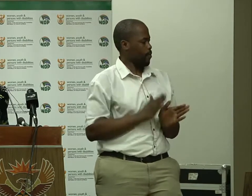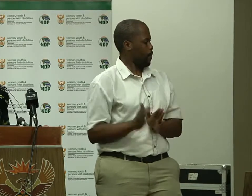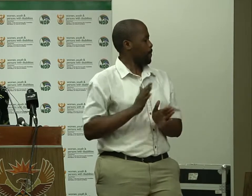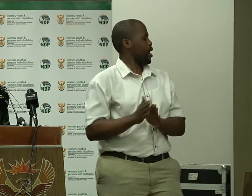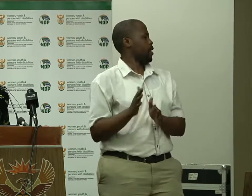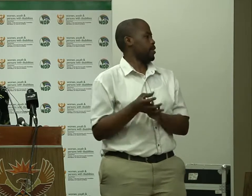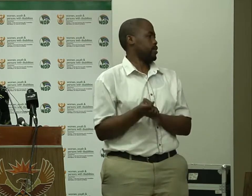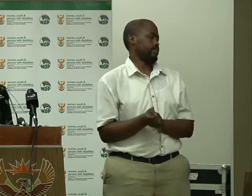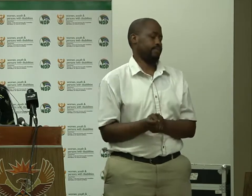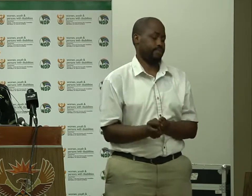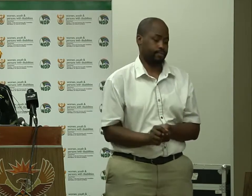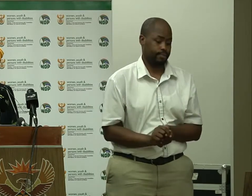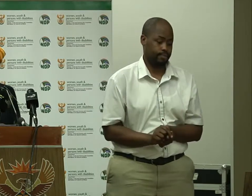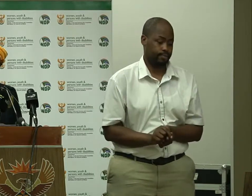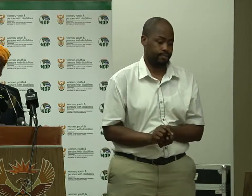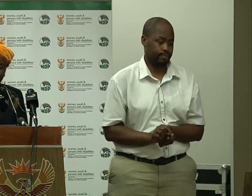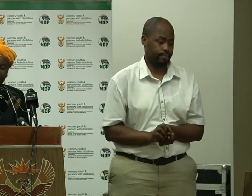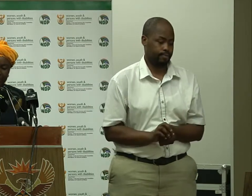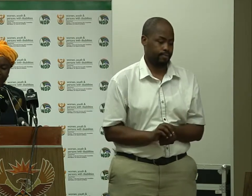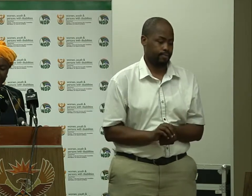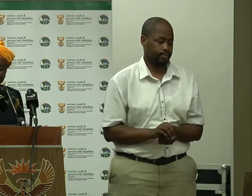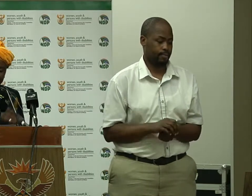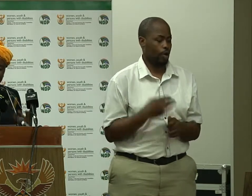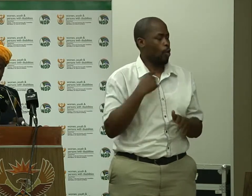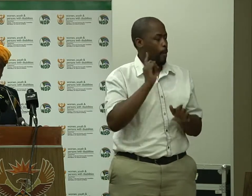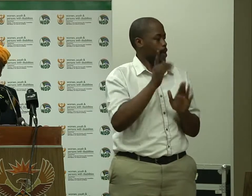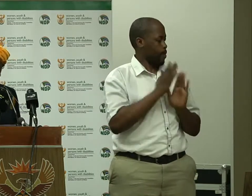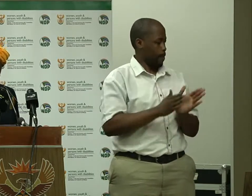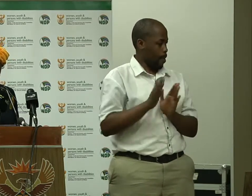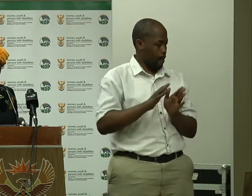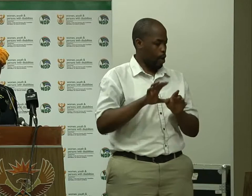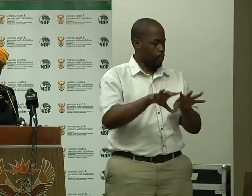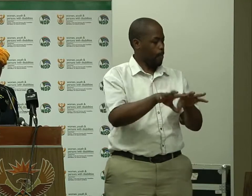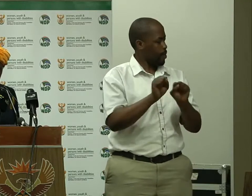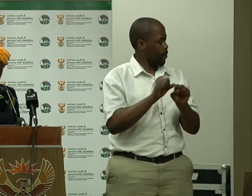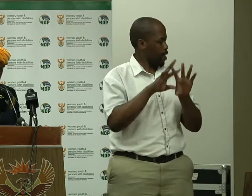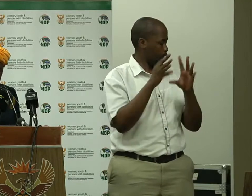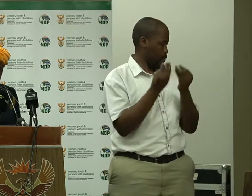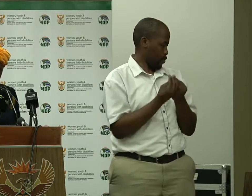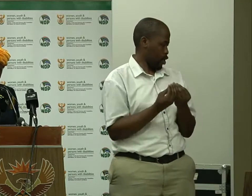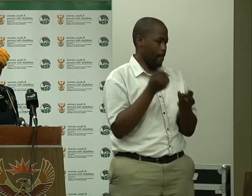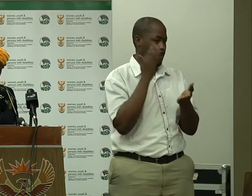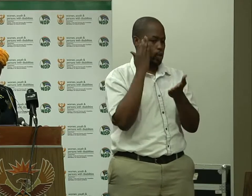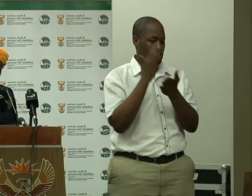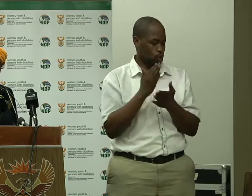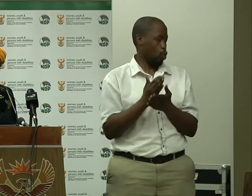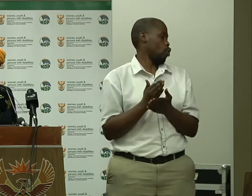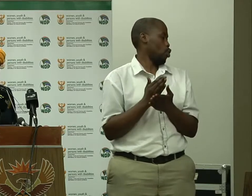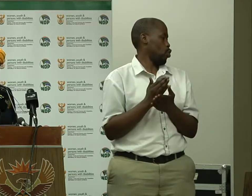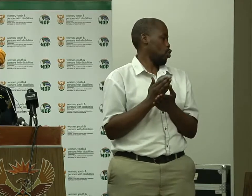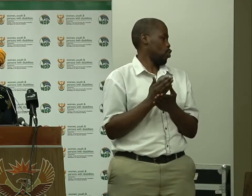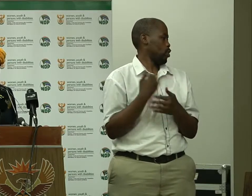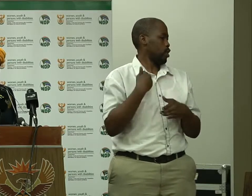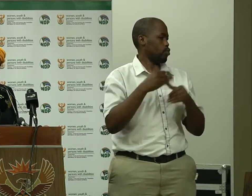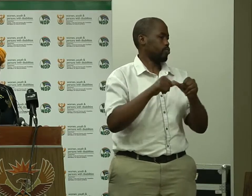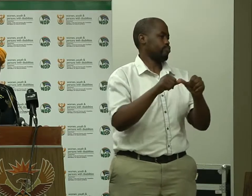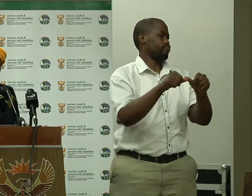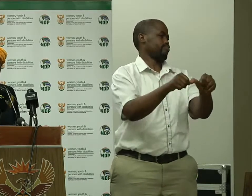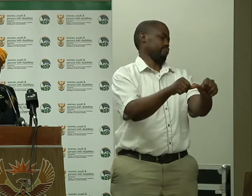to pick up the message and make sure that we run.